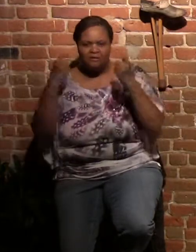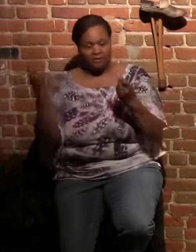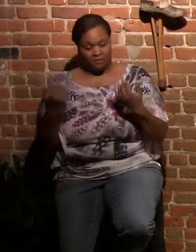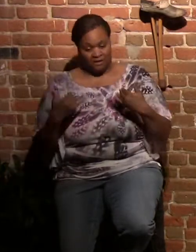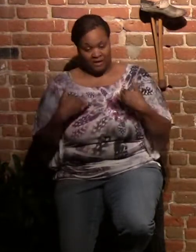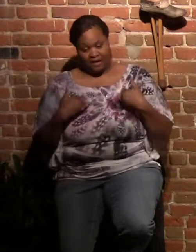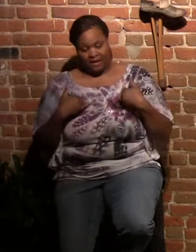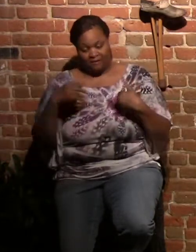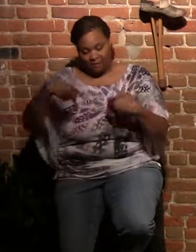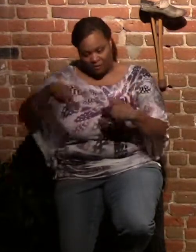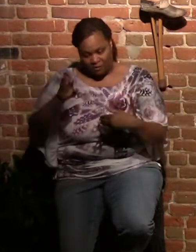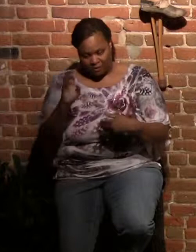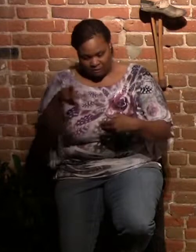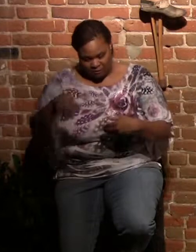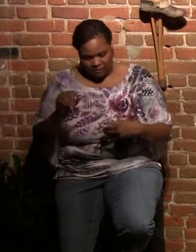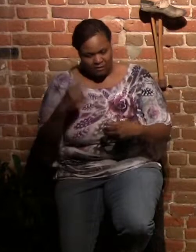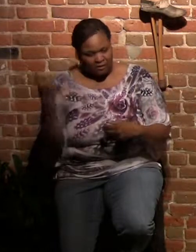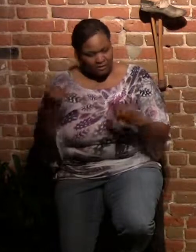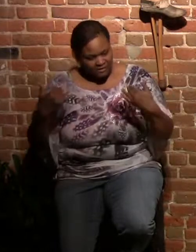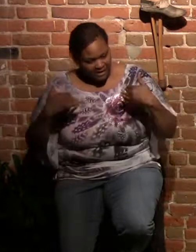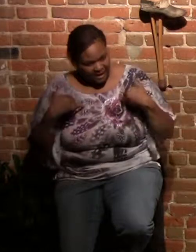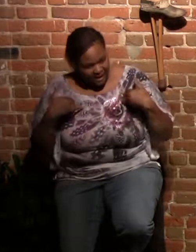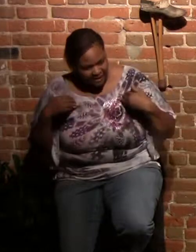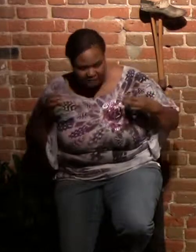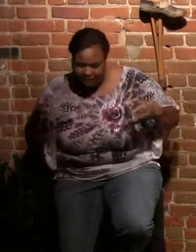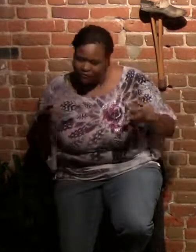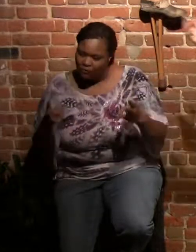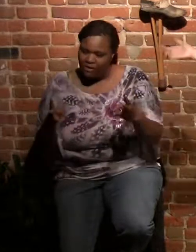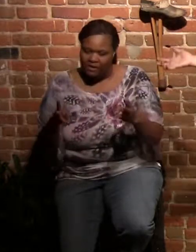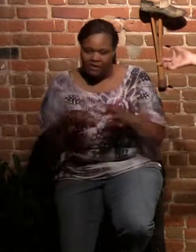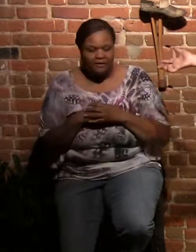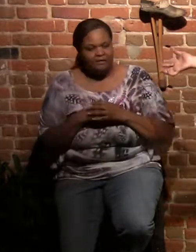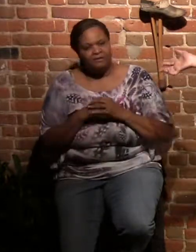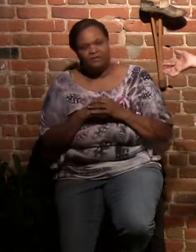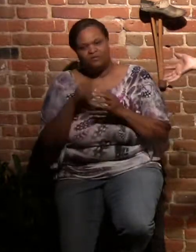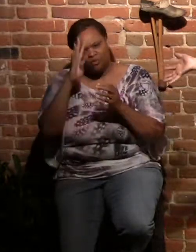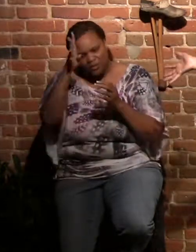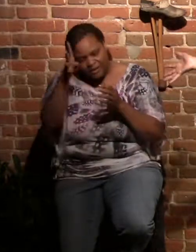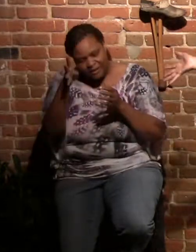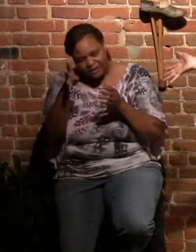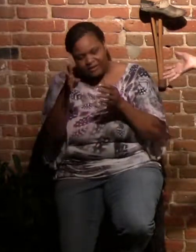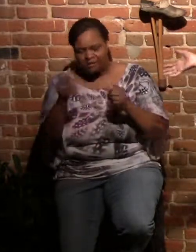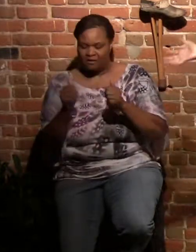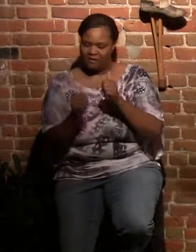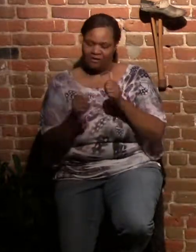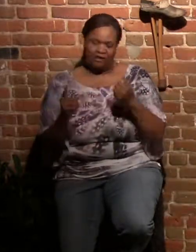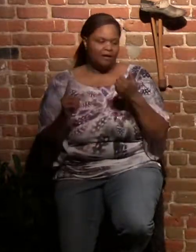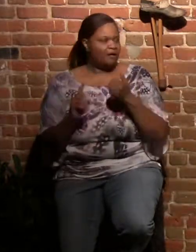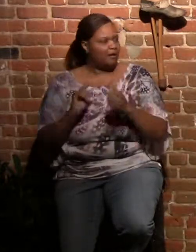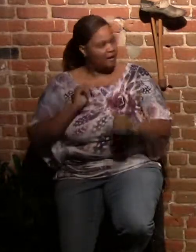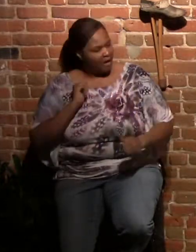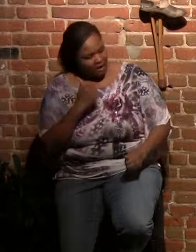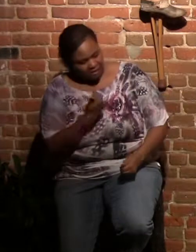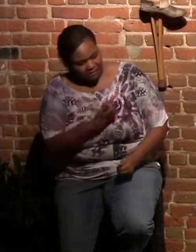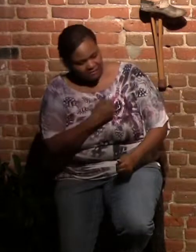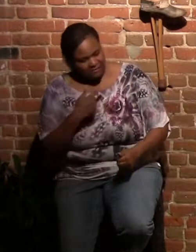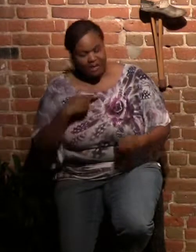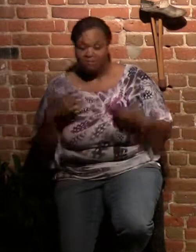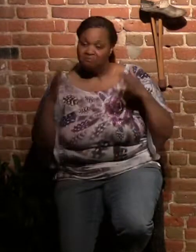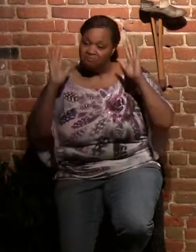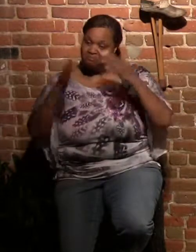have props. We always have ways of embellishing ourselves. And so I am delighted